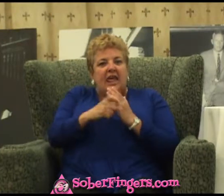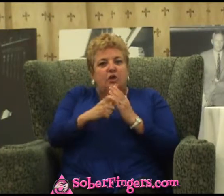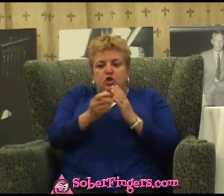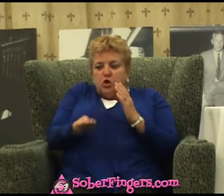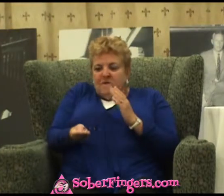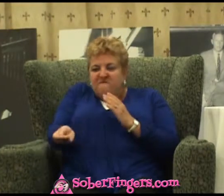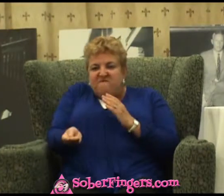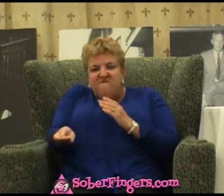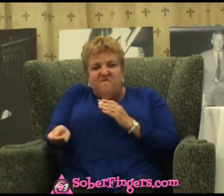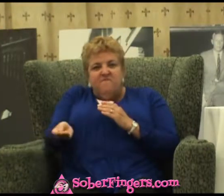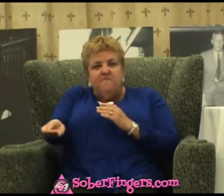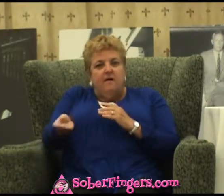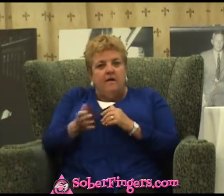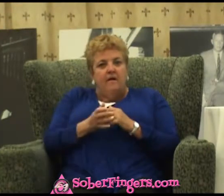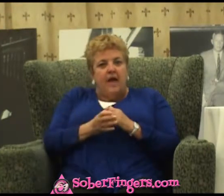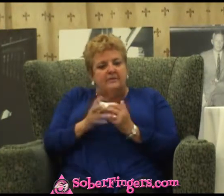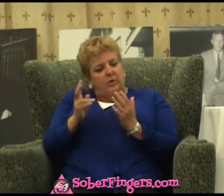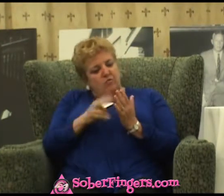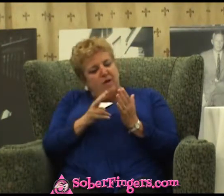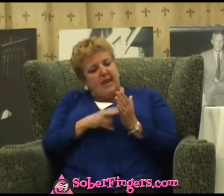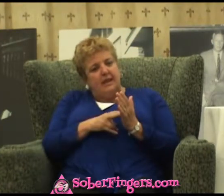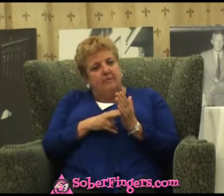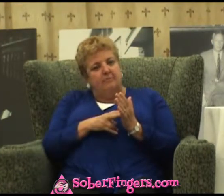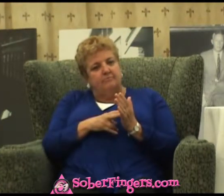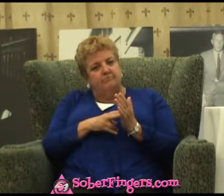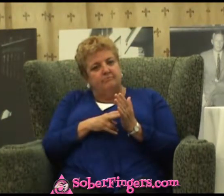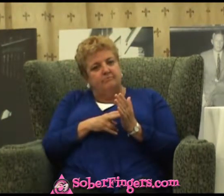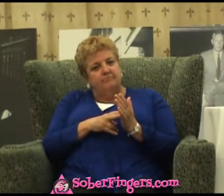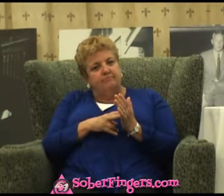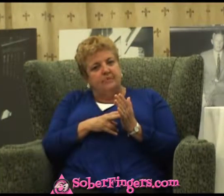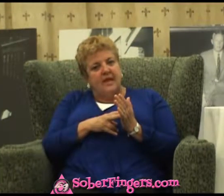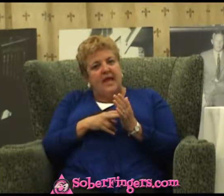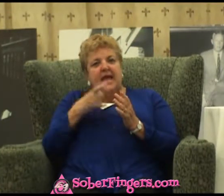Gary read the stuff after setting fire to it for maybe a month.